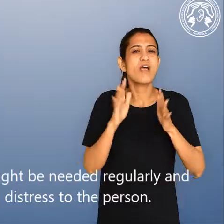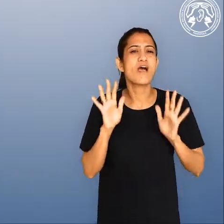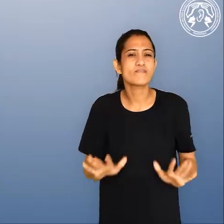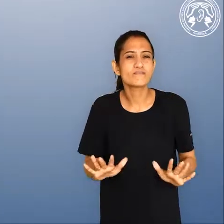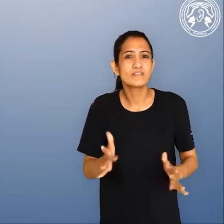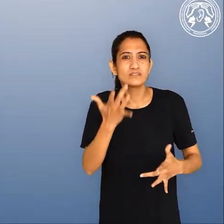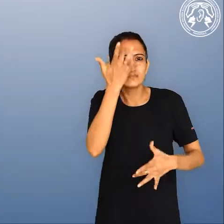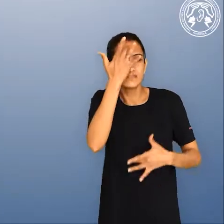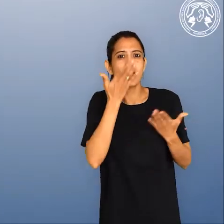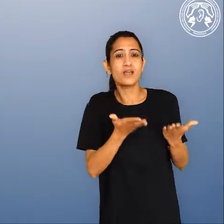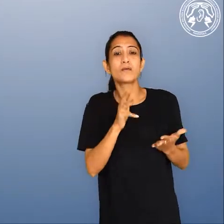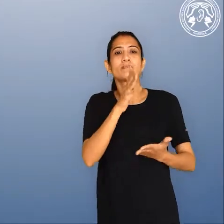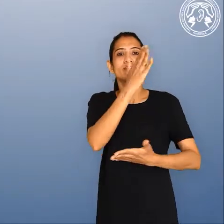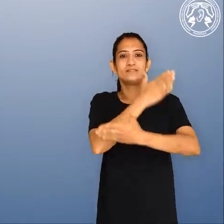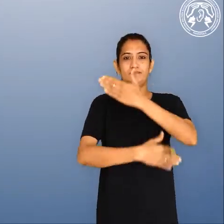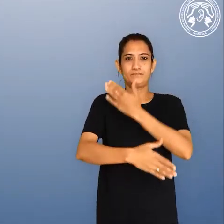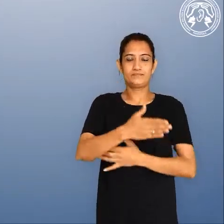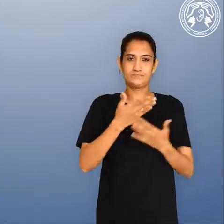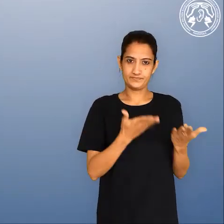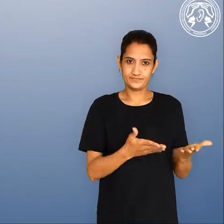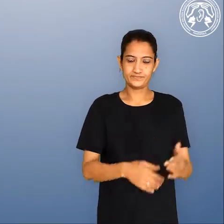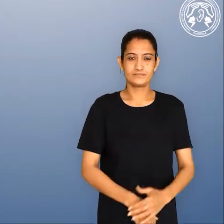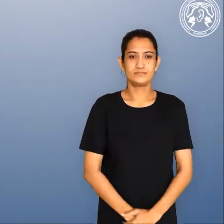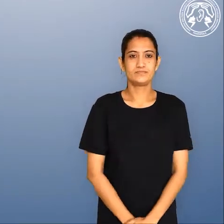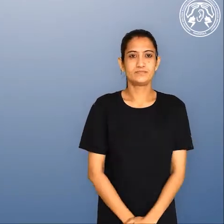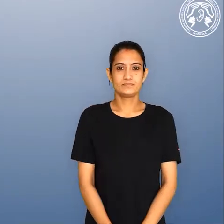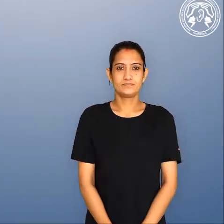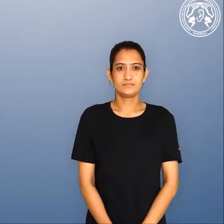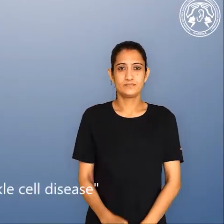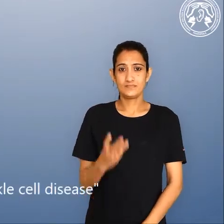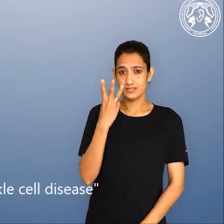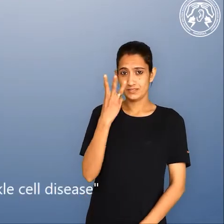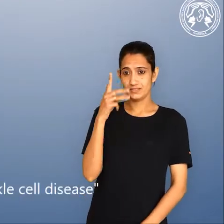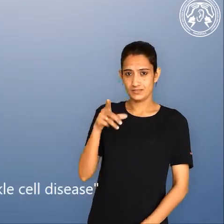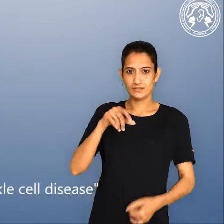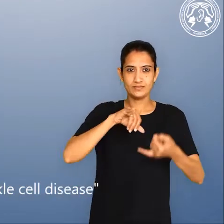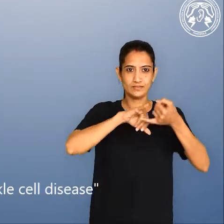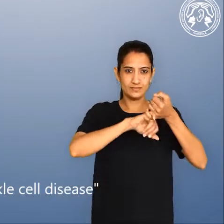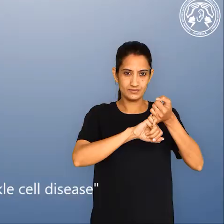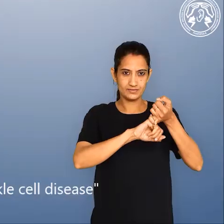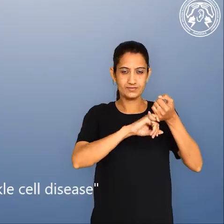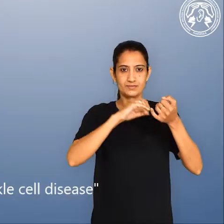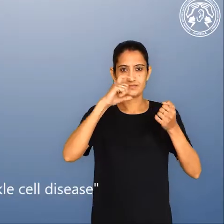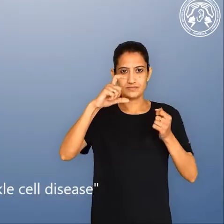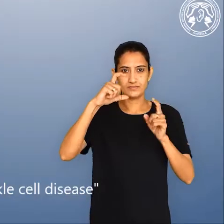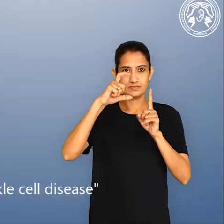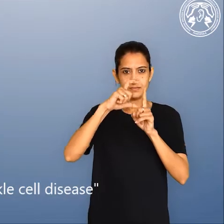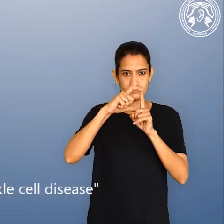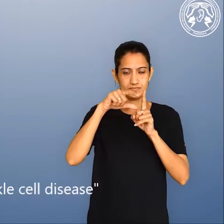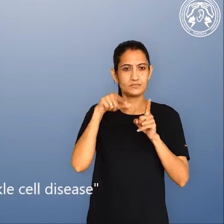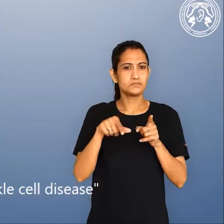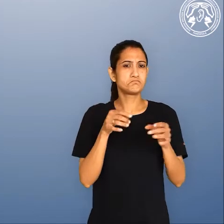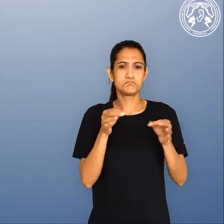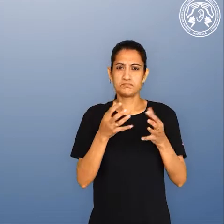distress to the person. Third, sickle cell